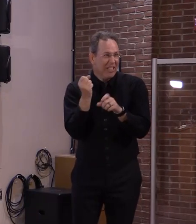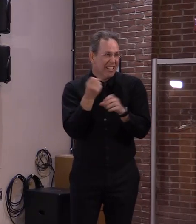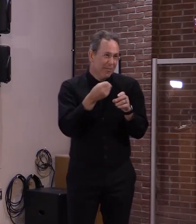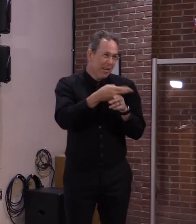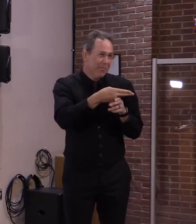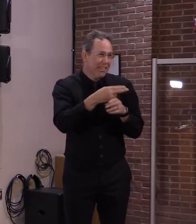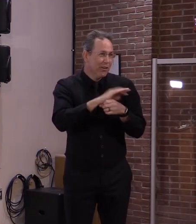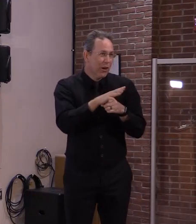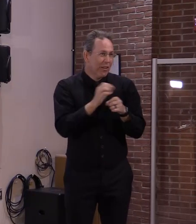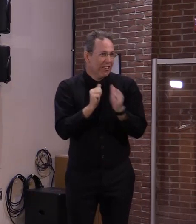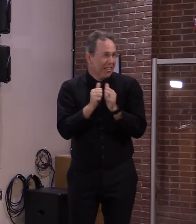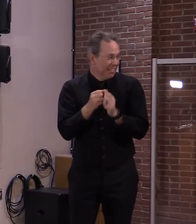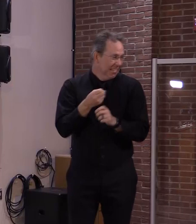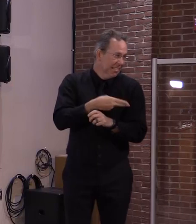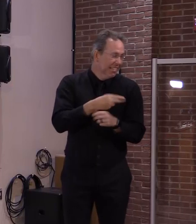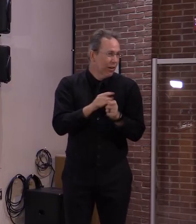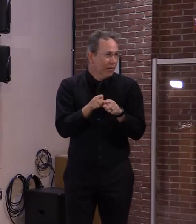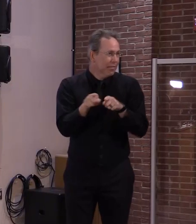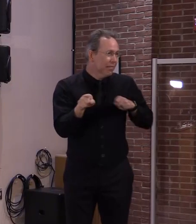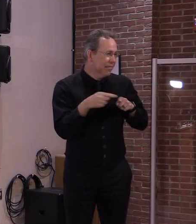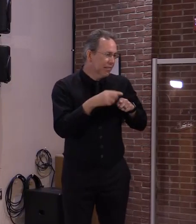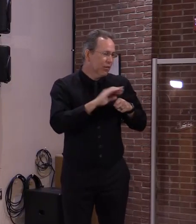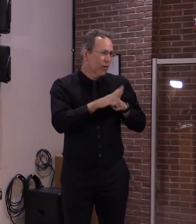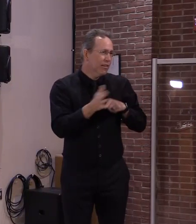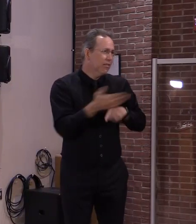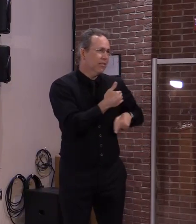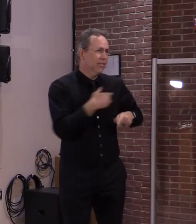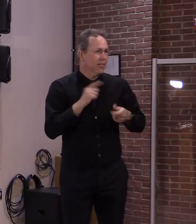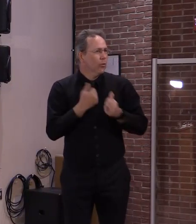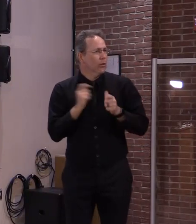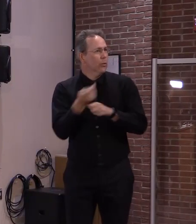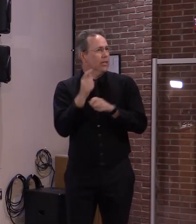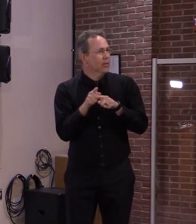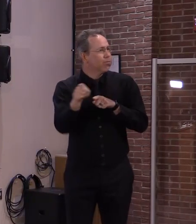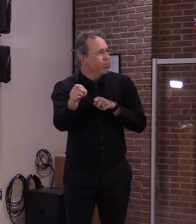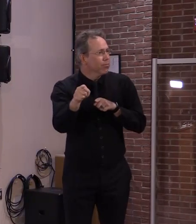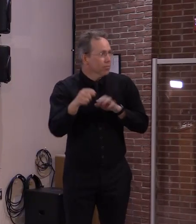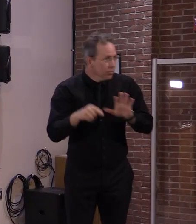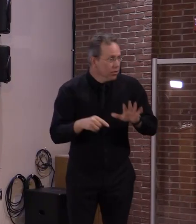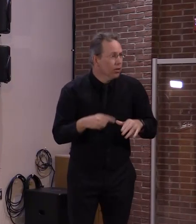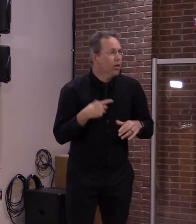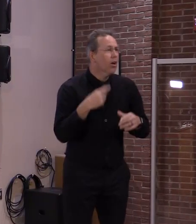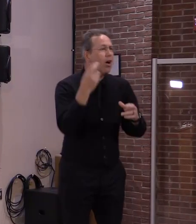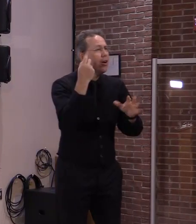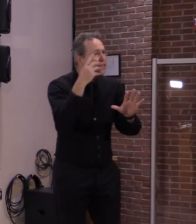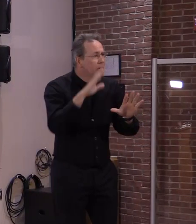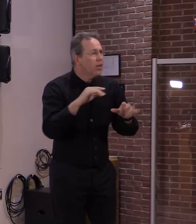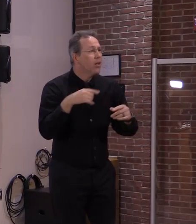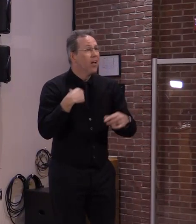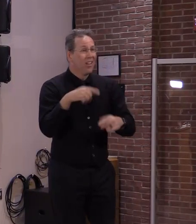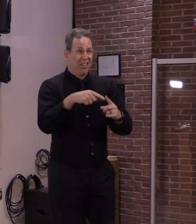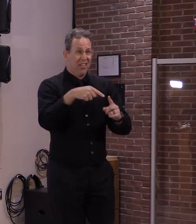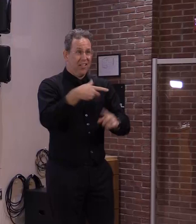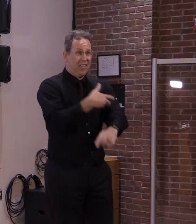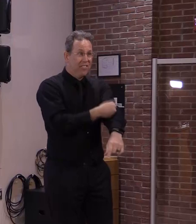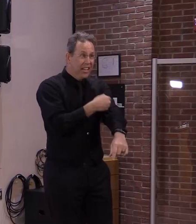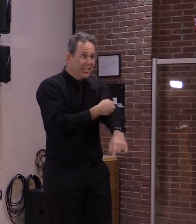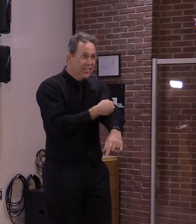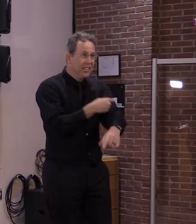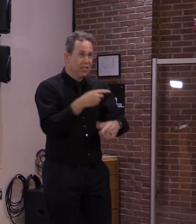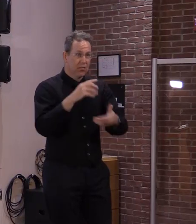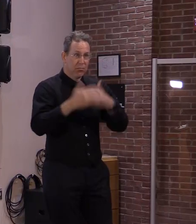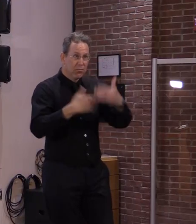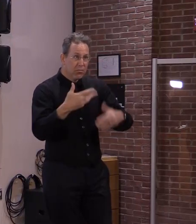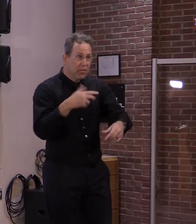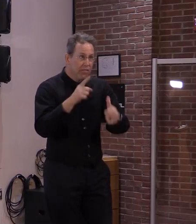vaccinated, the risk to you is very low, and you can feel safe to do more of the things we've missed over the last 12 months. When